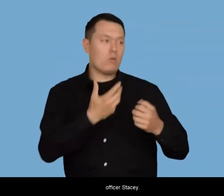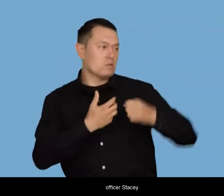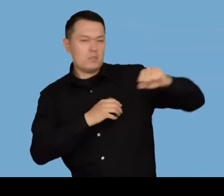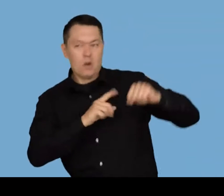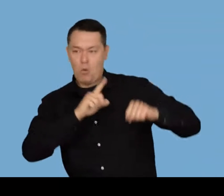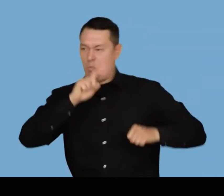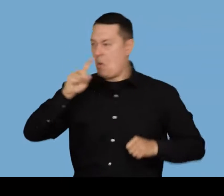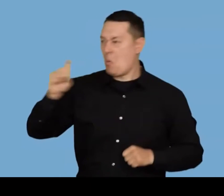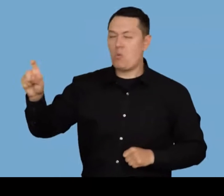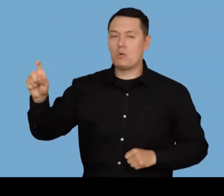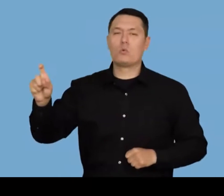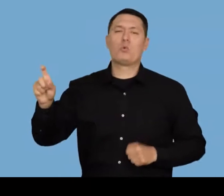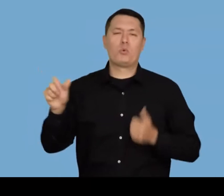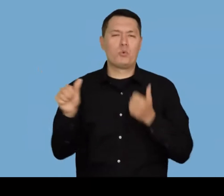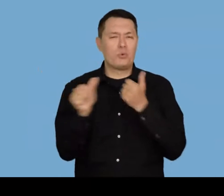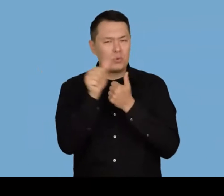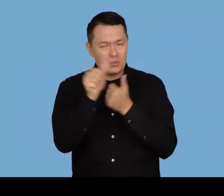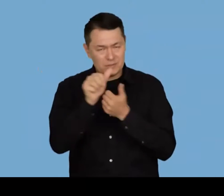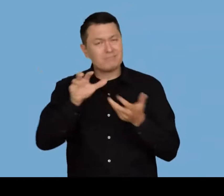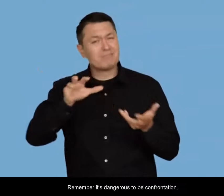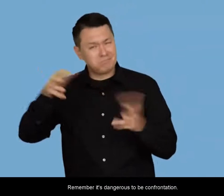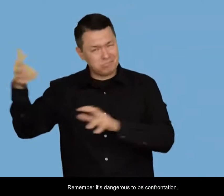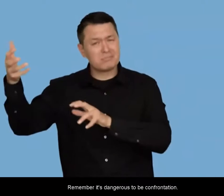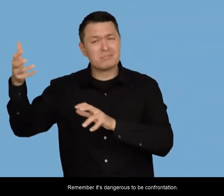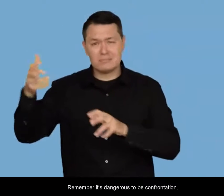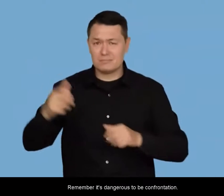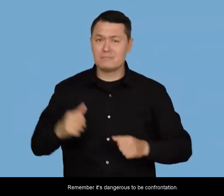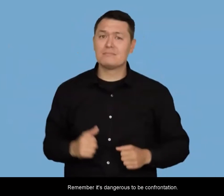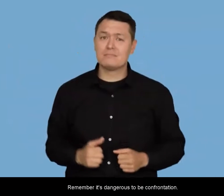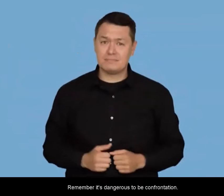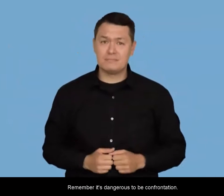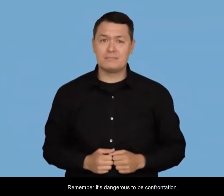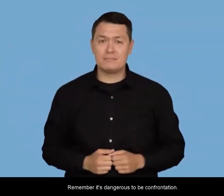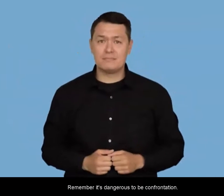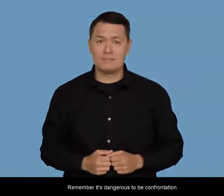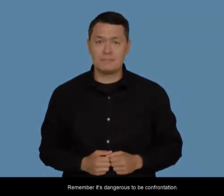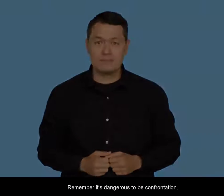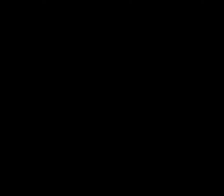safety. Remember, it's dangerous to be confrontational.